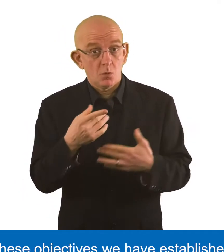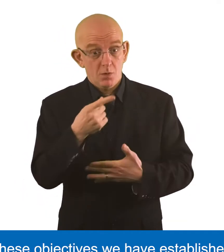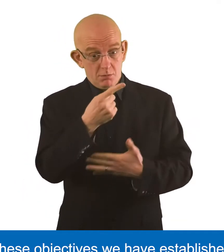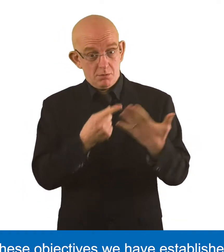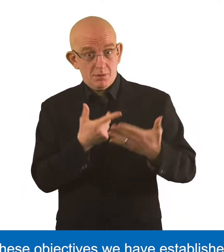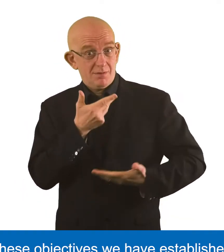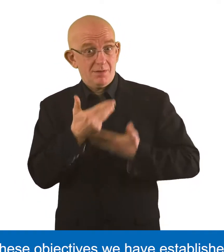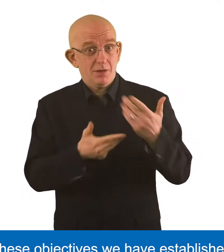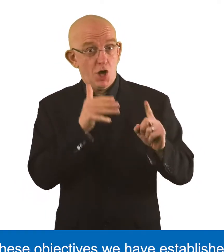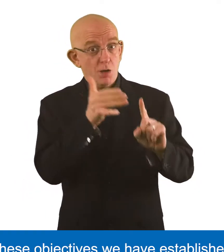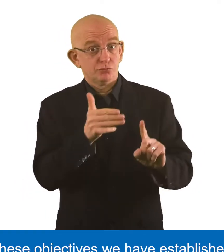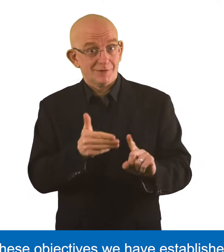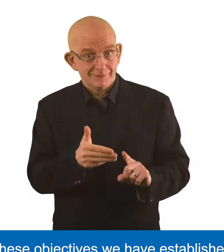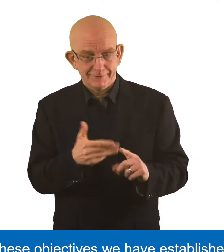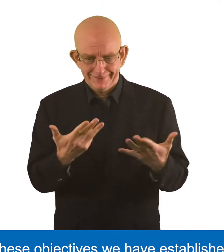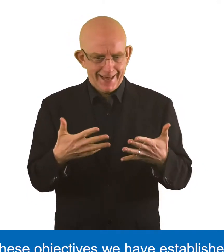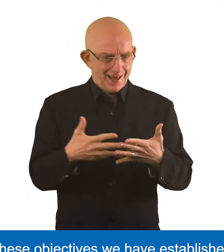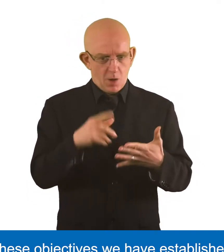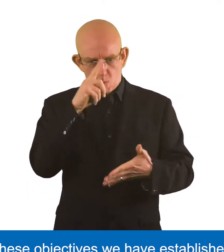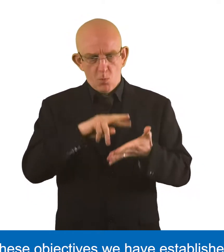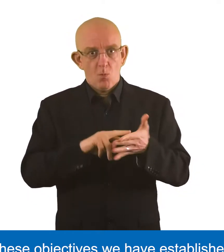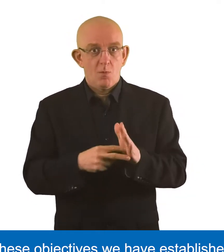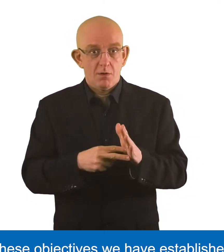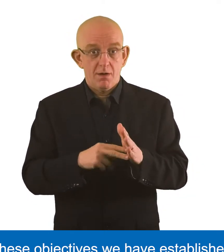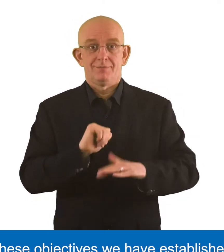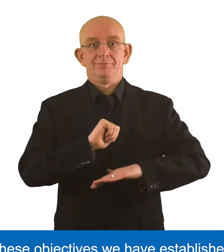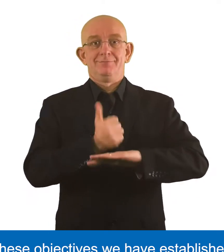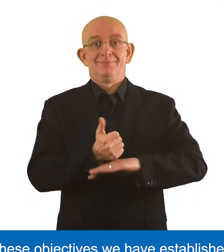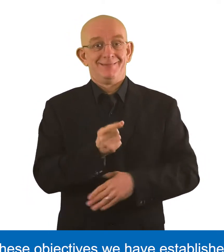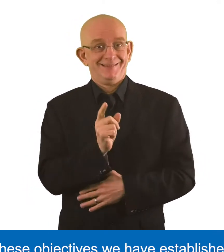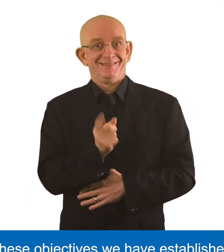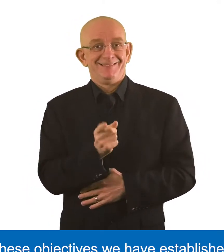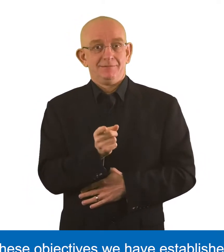In order to meet these objectives, we have established a regional stakeholder network,